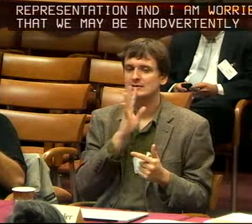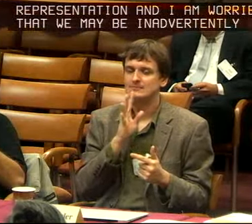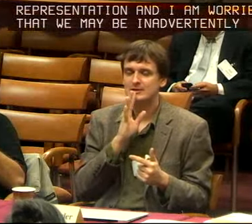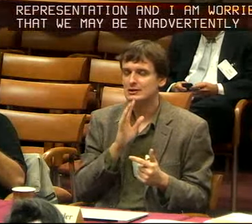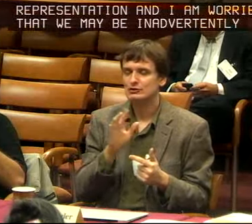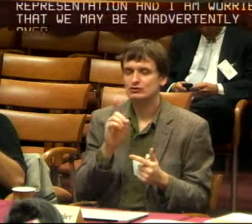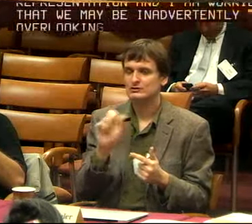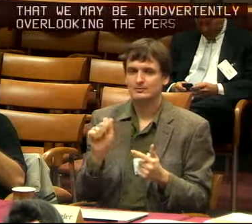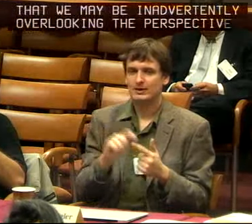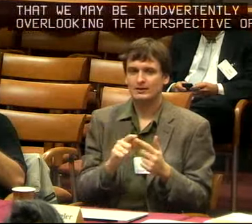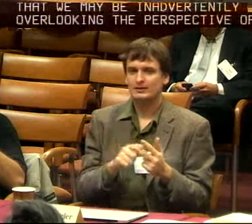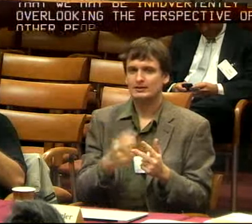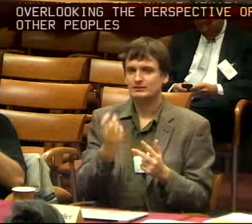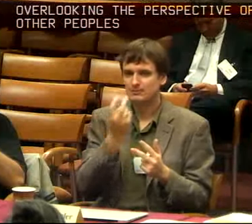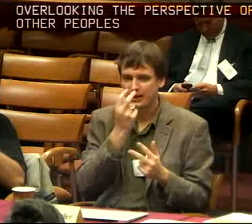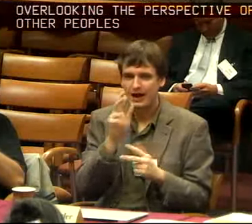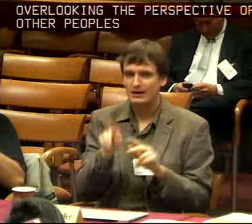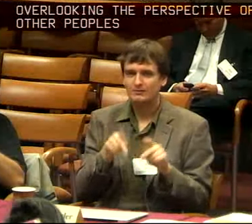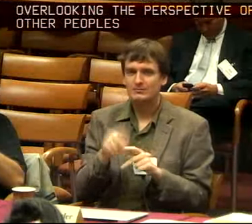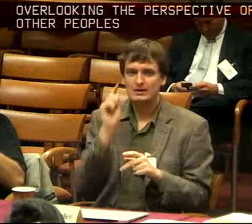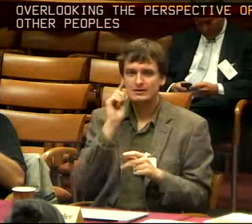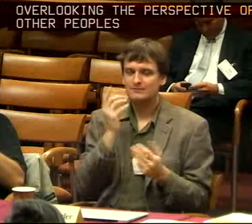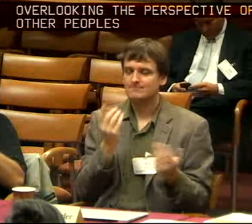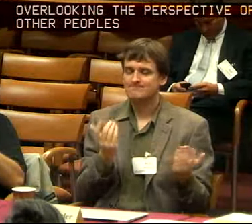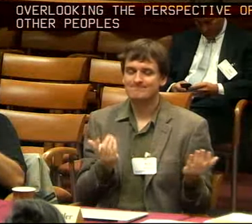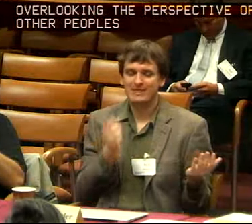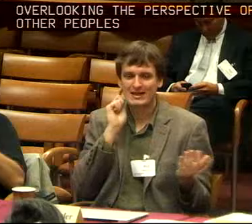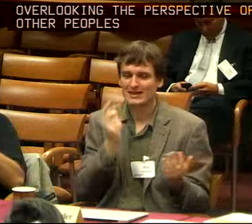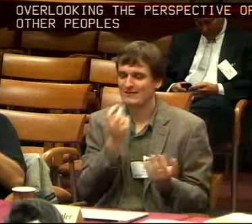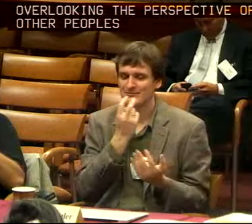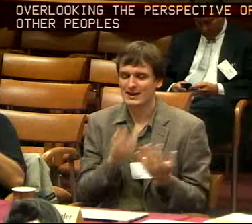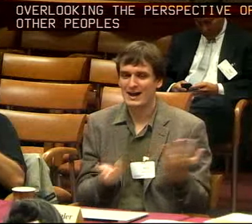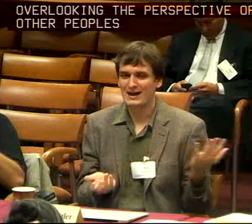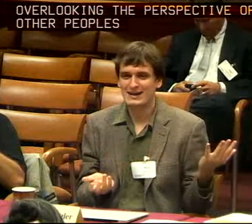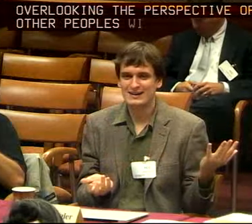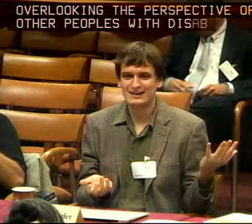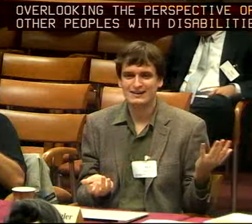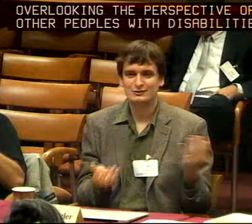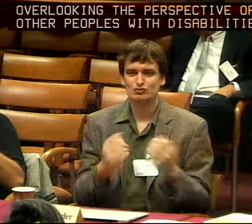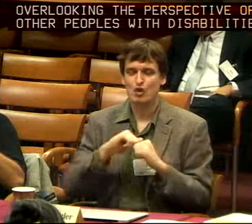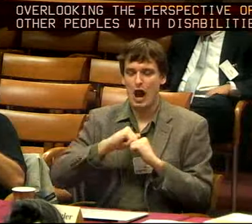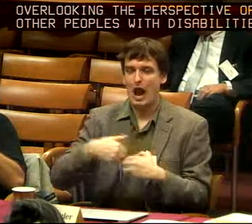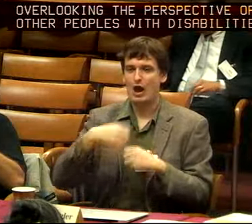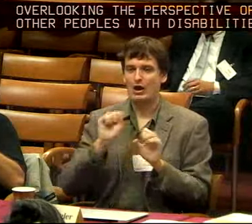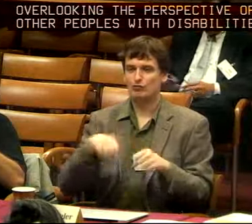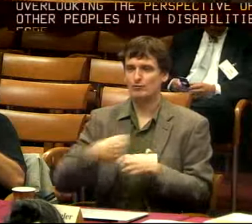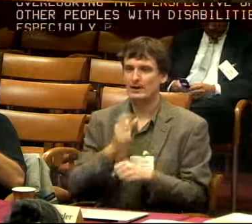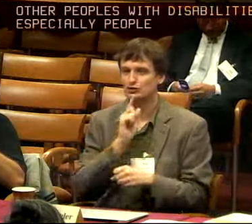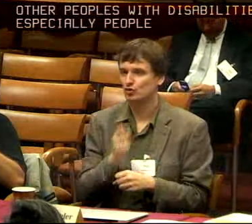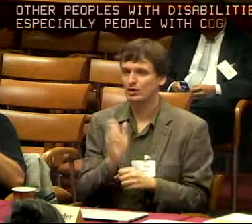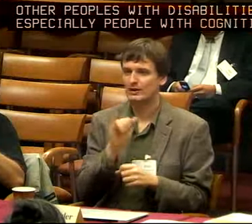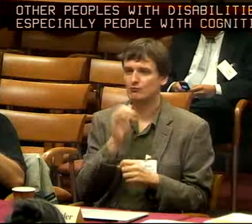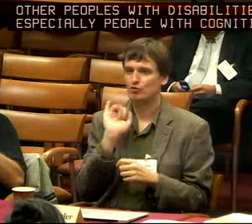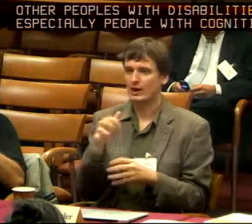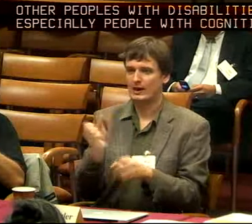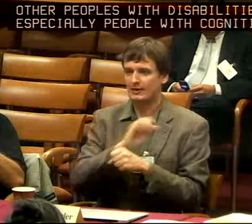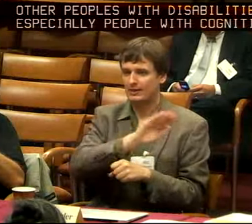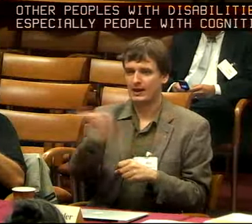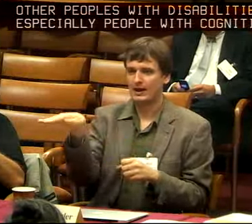cognitive disabilities, speech disabilities, people who are deaf, blind, and people who are blind.